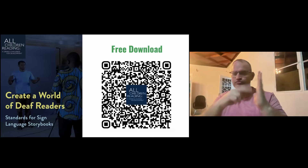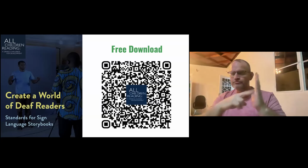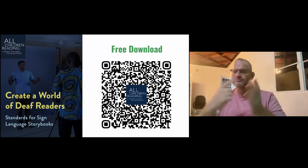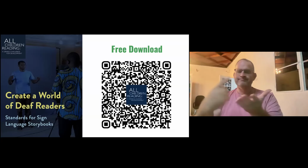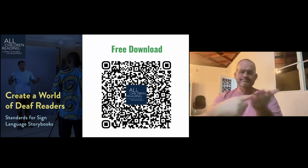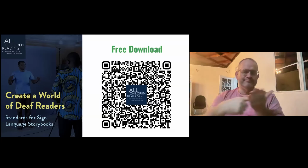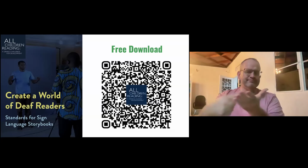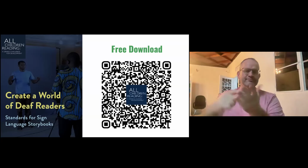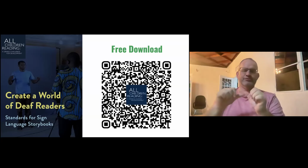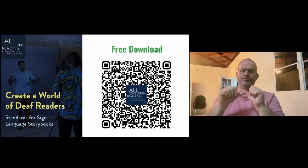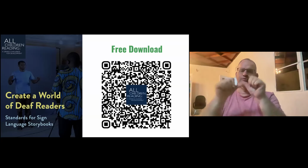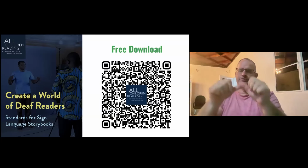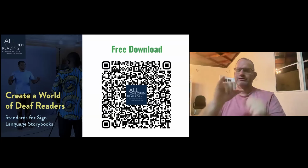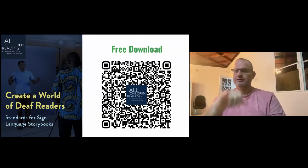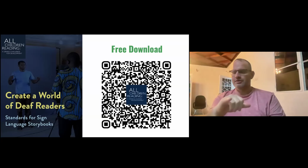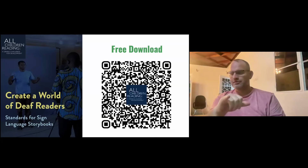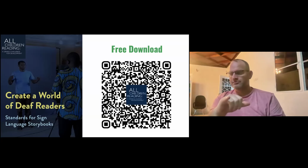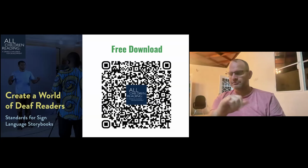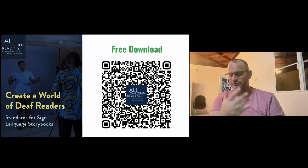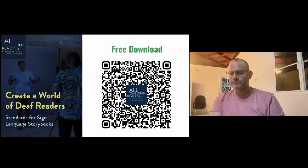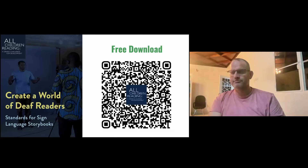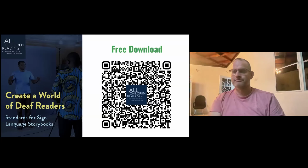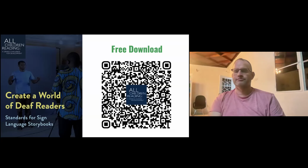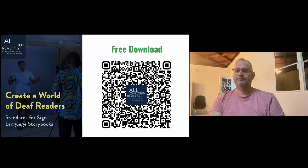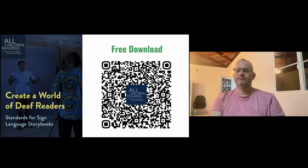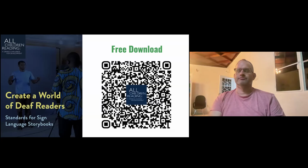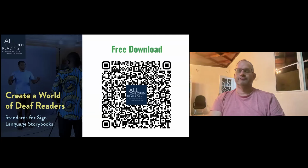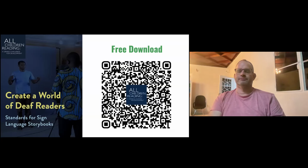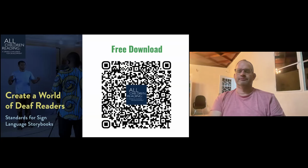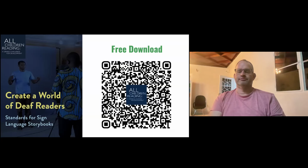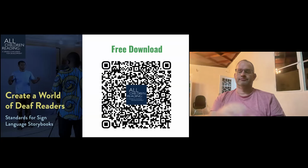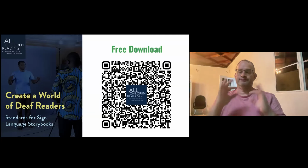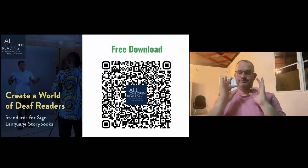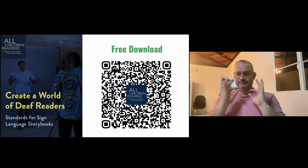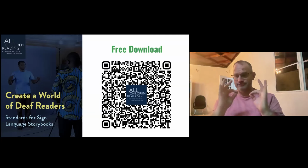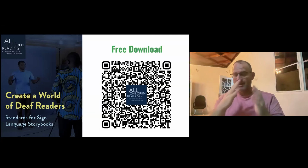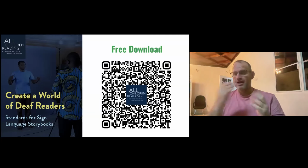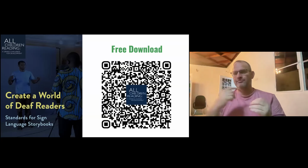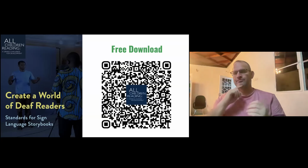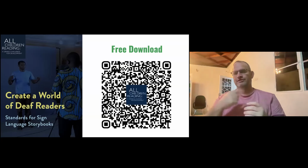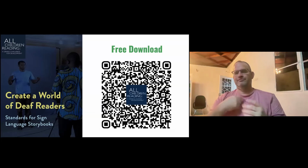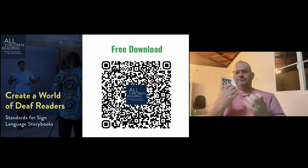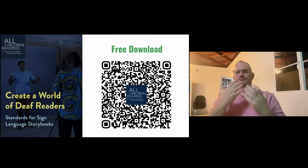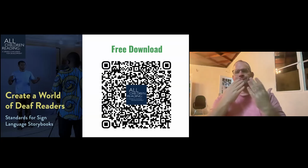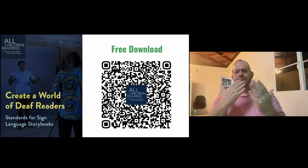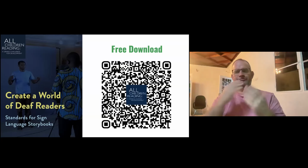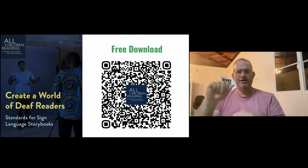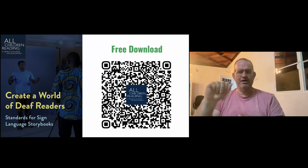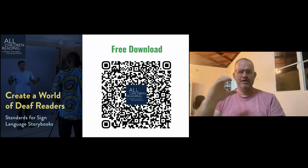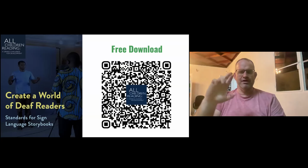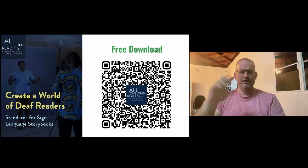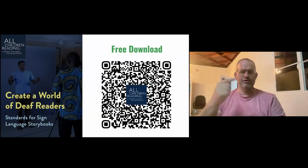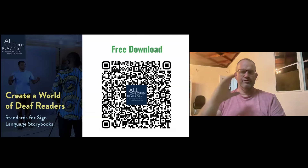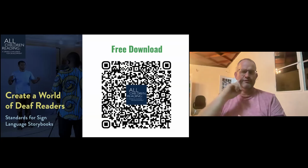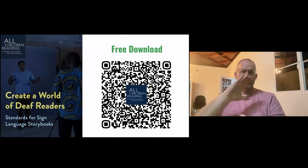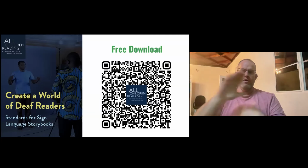So now that the standards have been released, we encourage you to use them, review them, discuss, and implement.